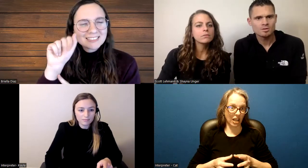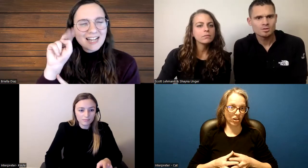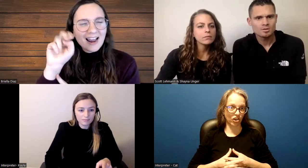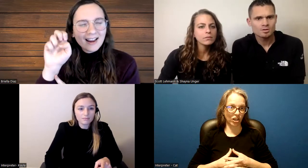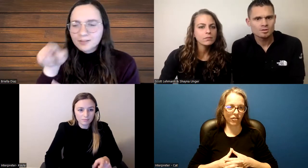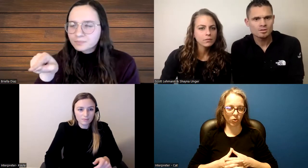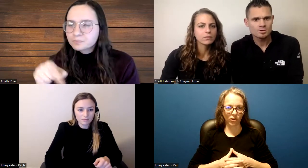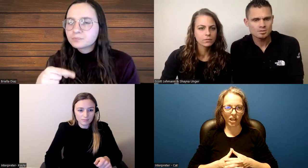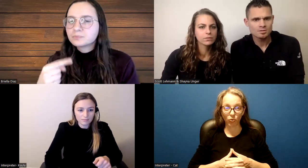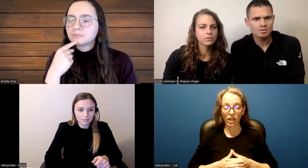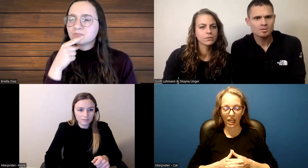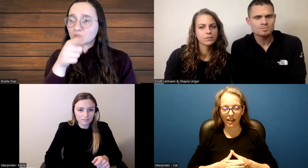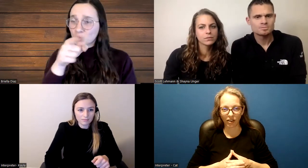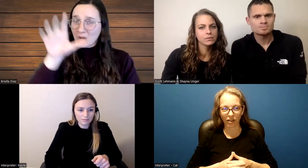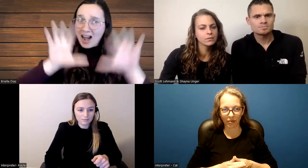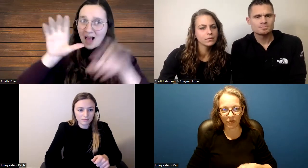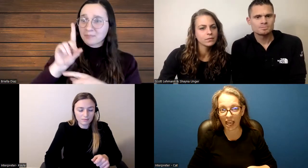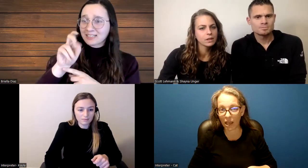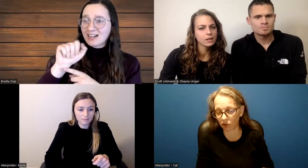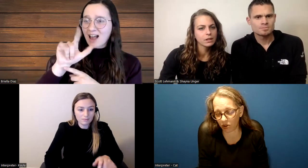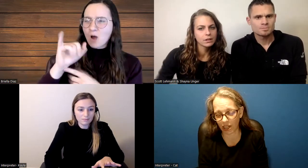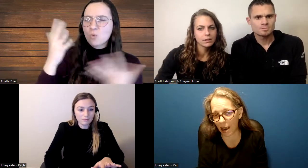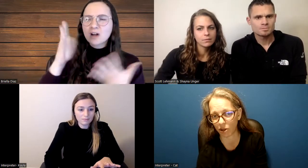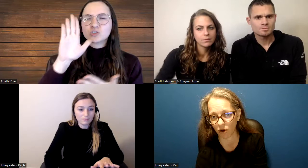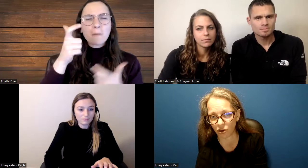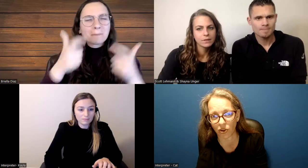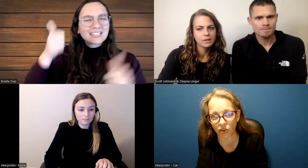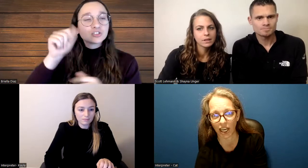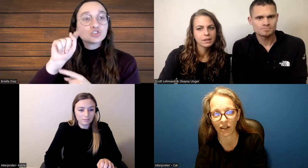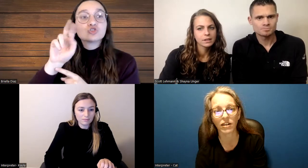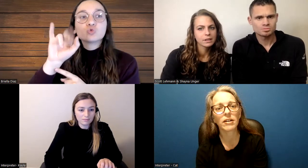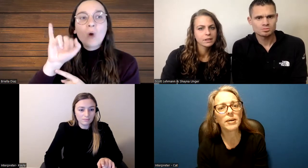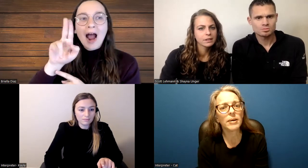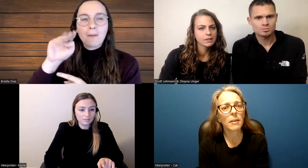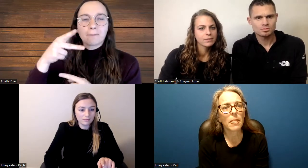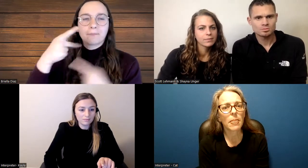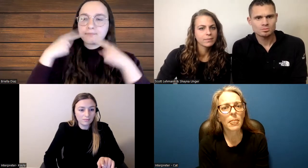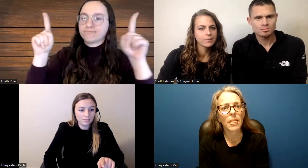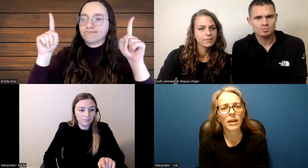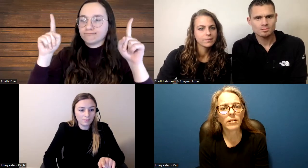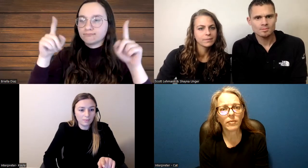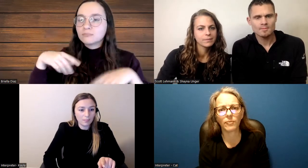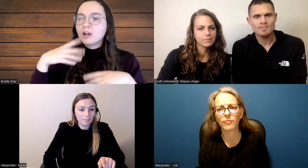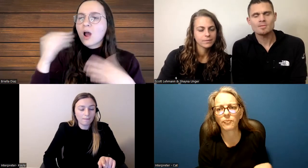of a challenge. And afterwards he realized and was happy to rent to us again.